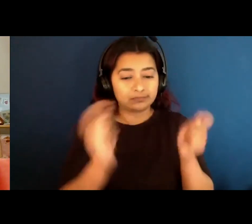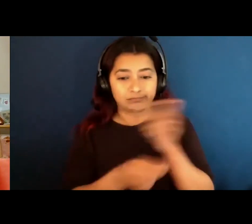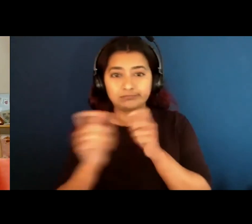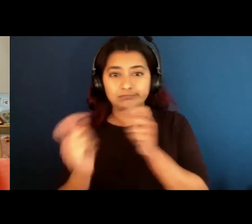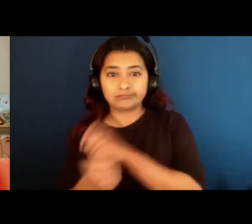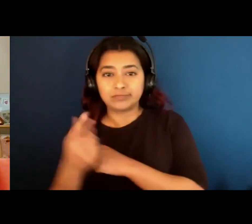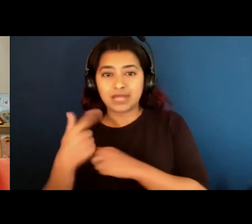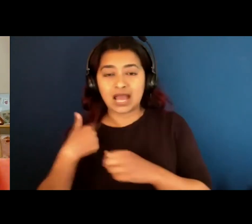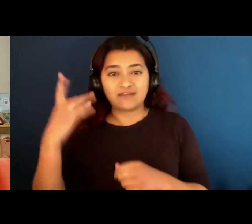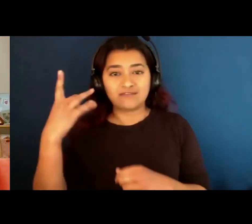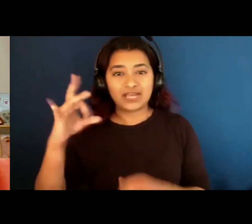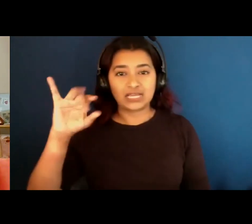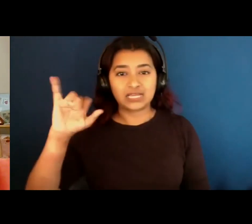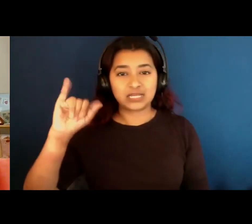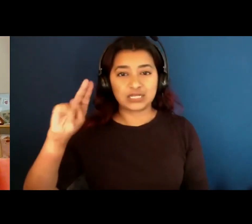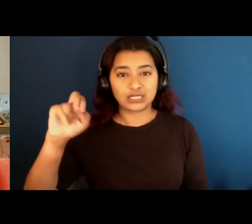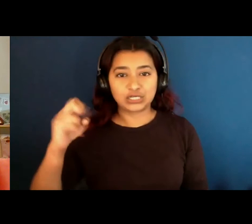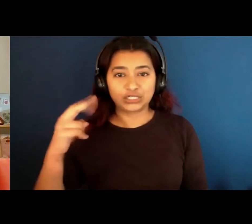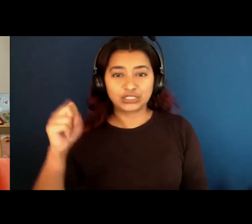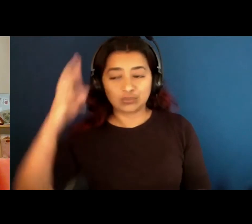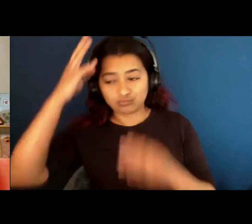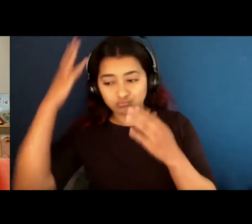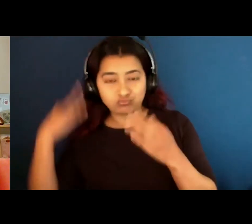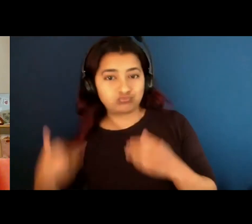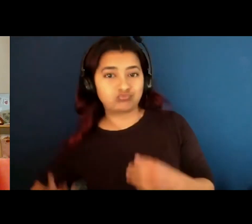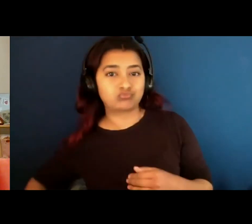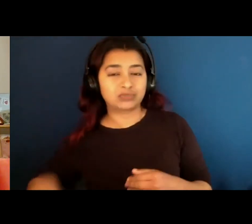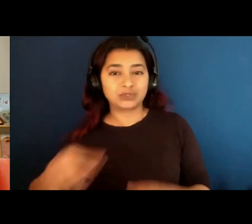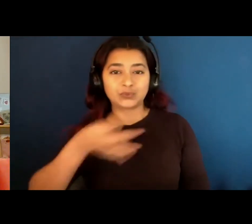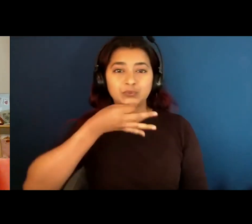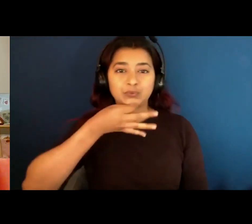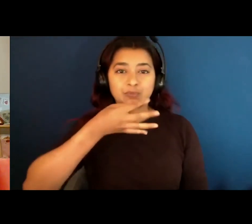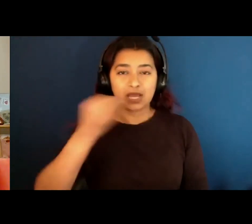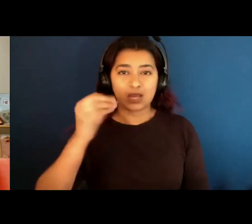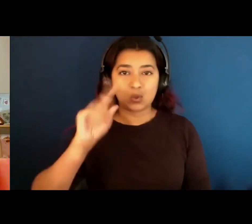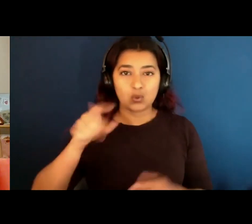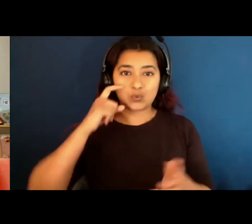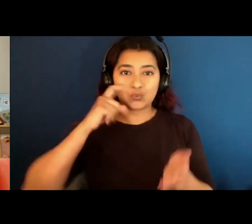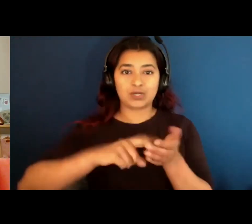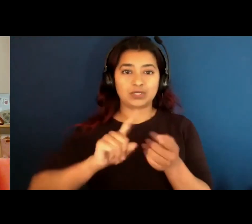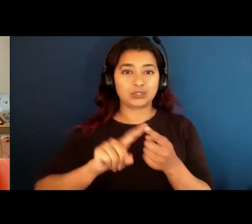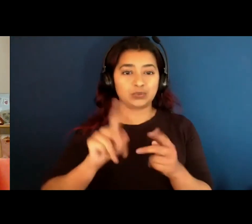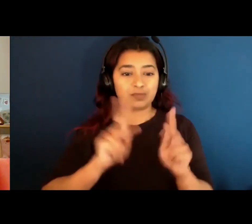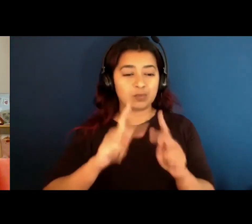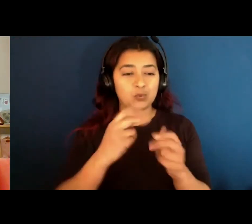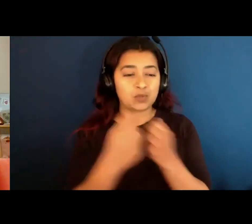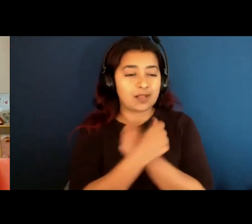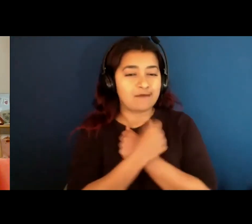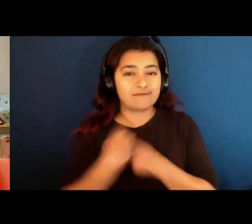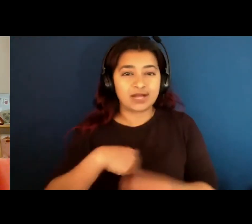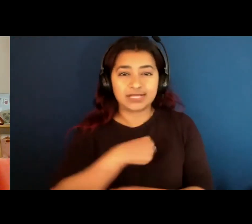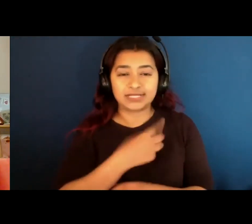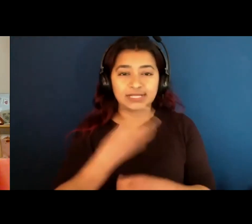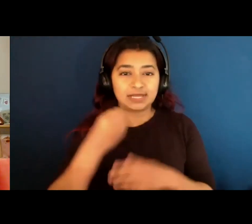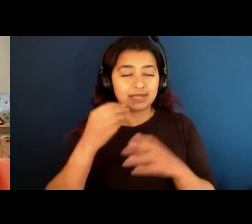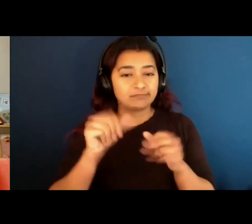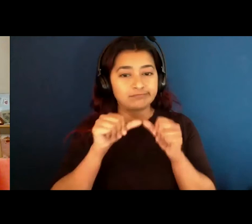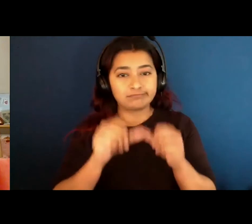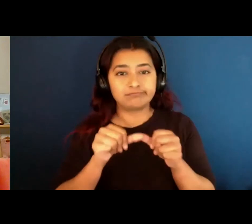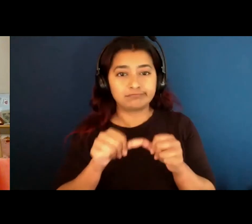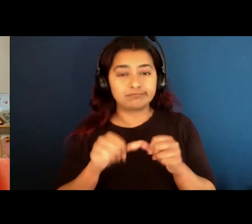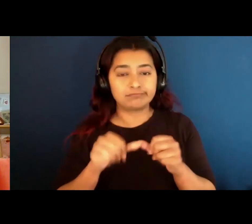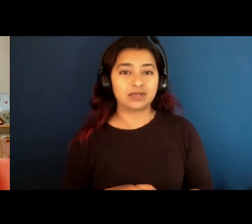of weave in the span of a few hours, and be recognizable only to those who love us whole and consistently. I